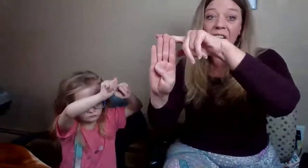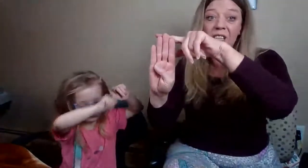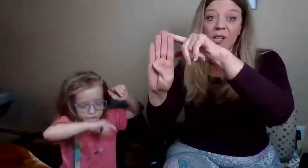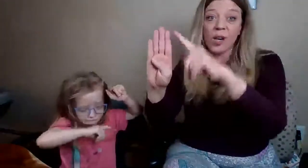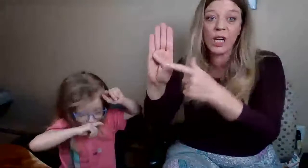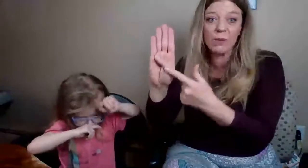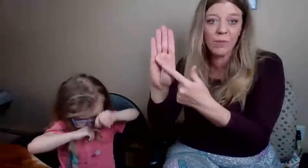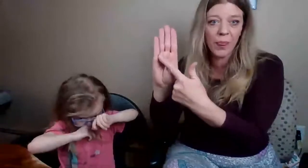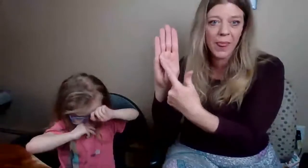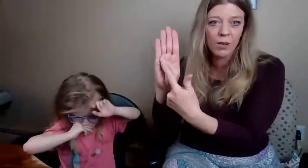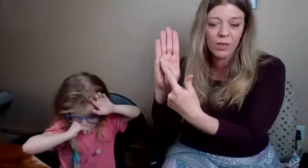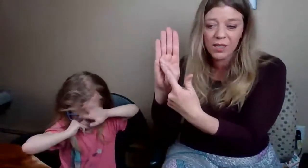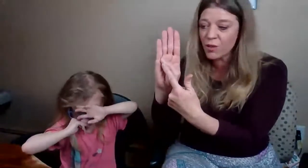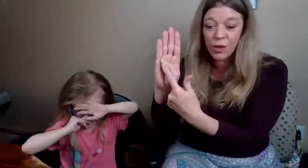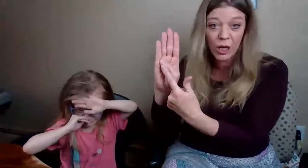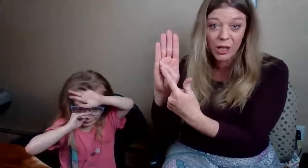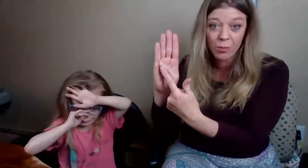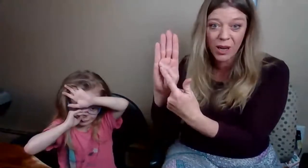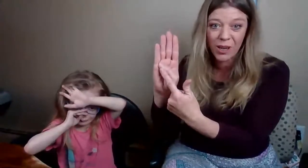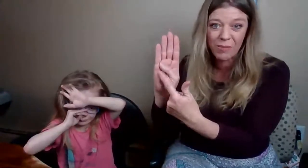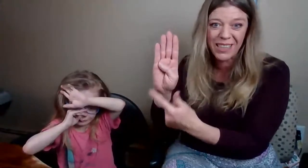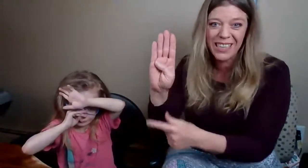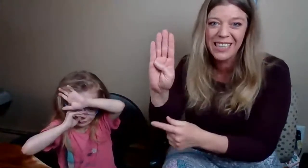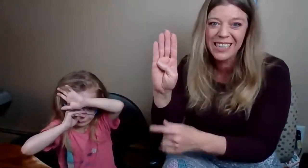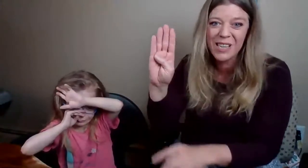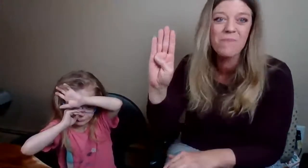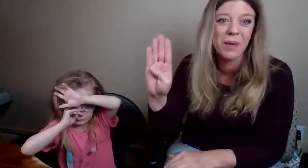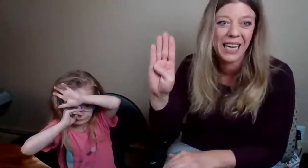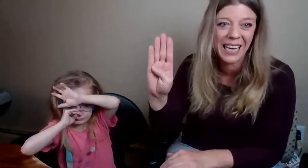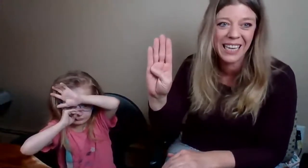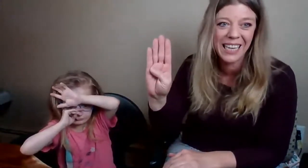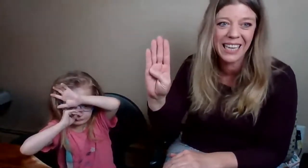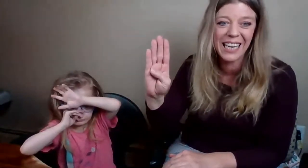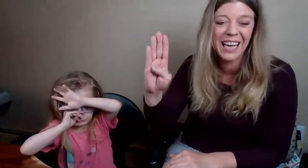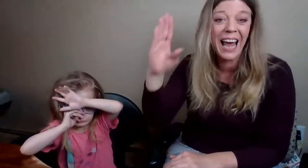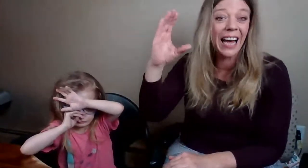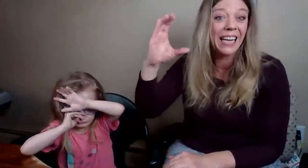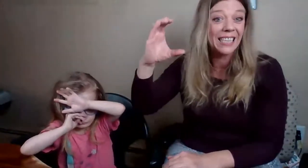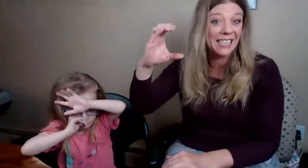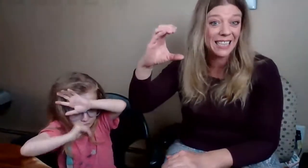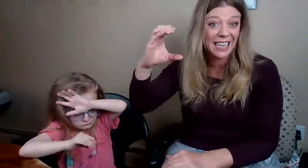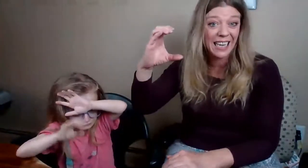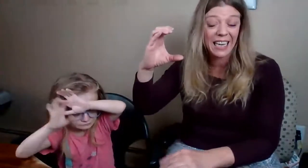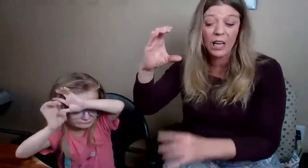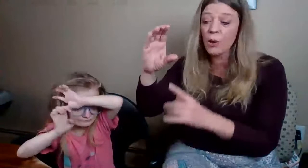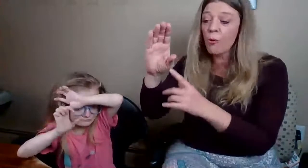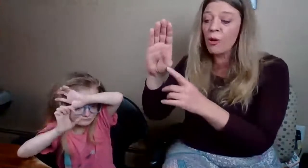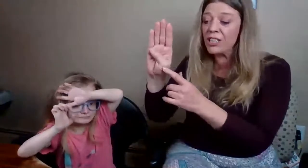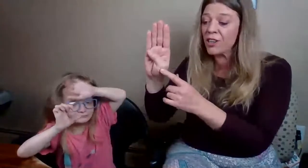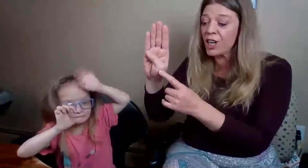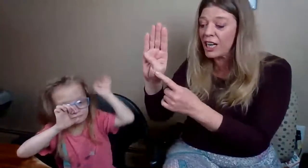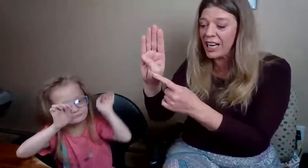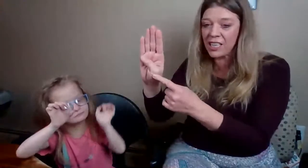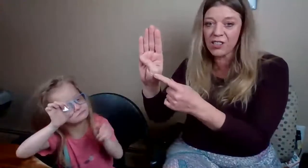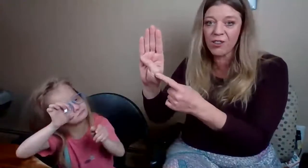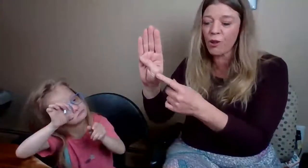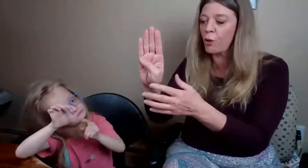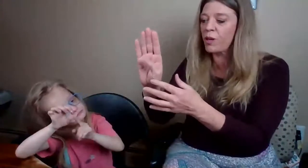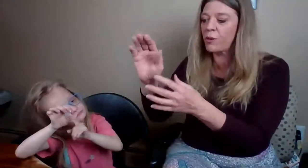fingers are up, thumb is over on your palm. B. C. We turn our hand just a little bit with